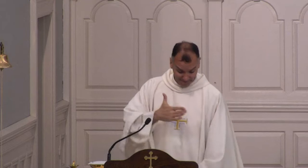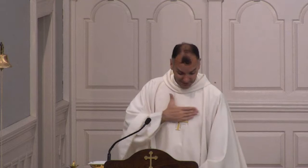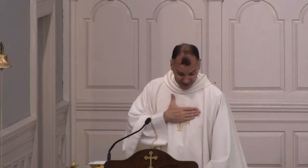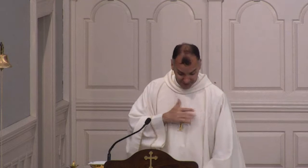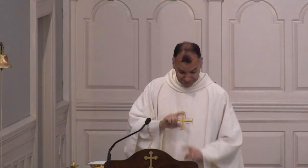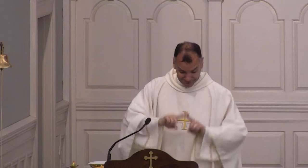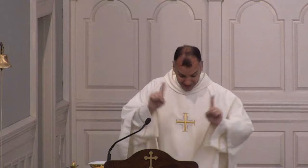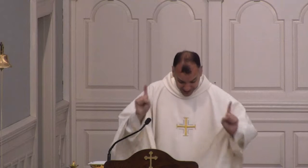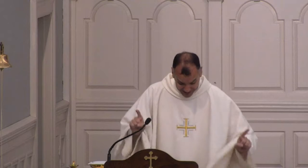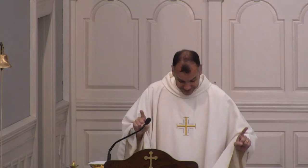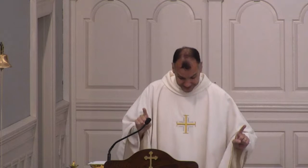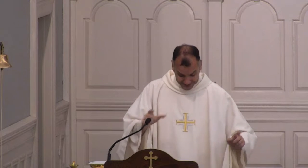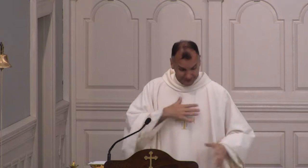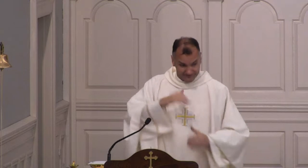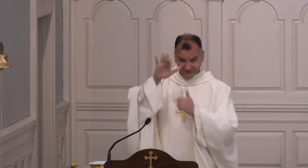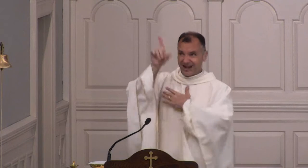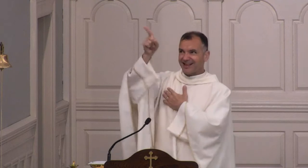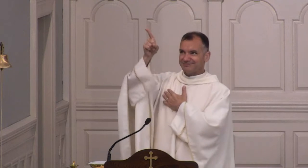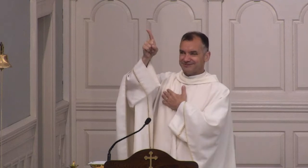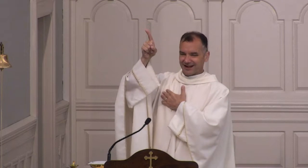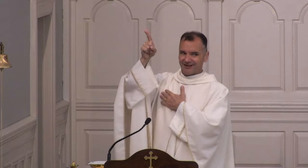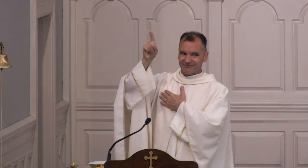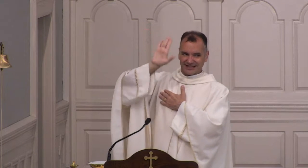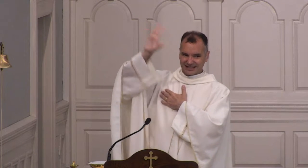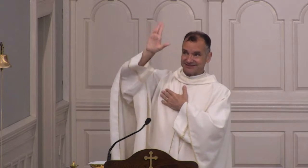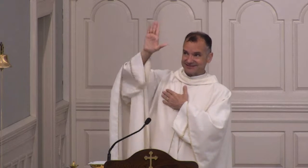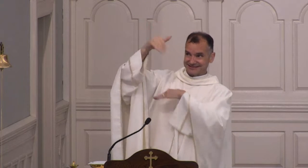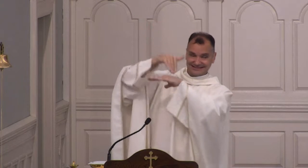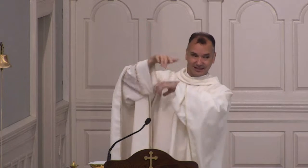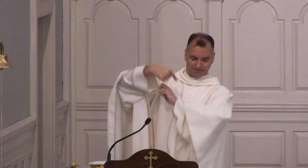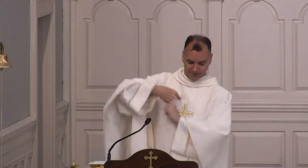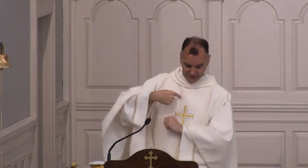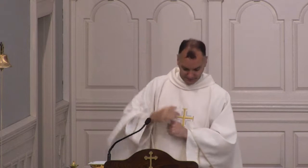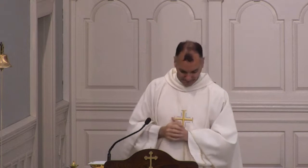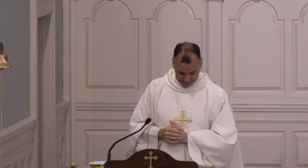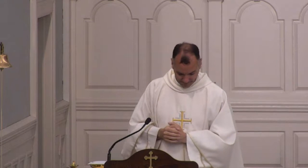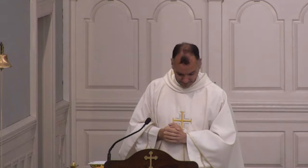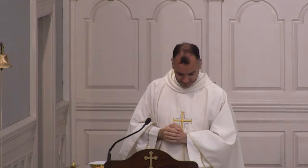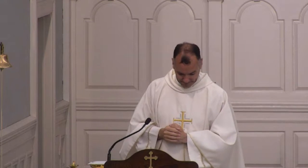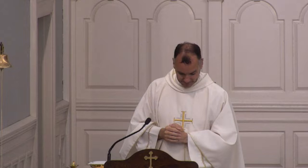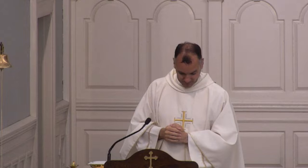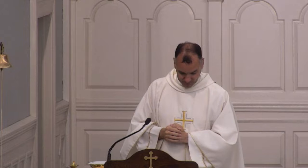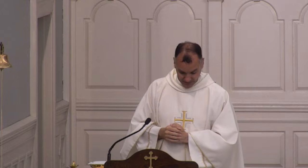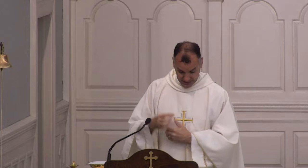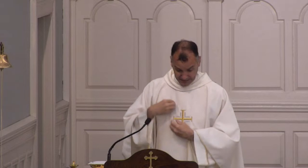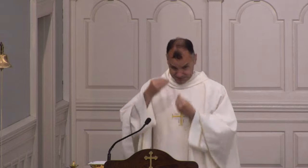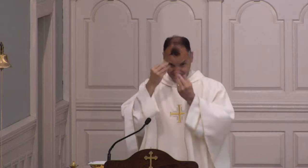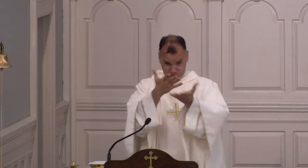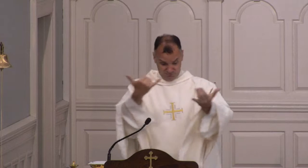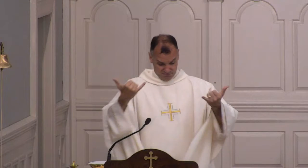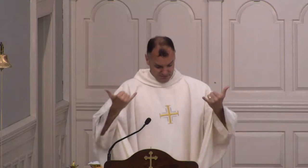Yet the word you hear is not mine, but that of the Father who sent me.